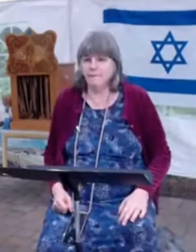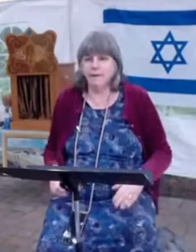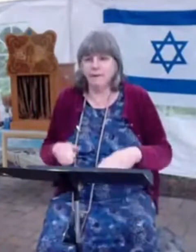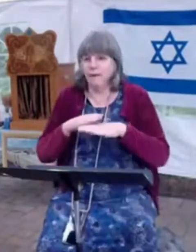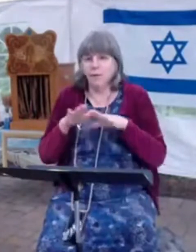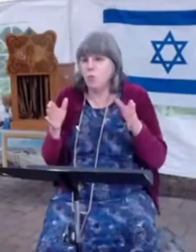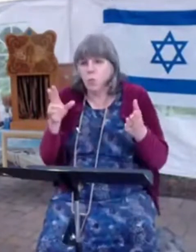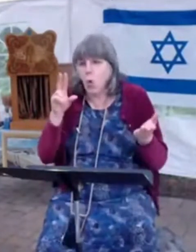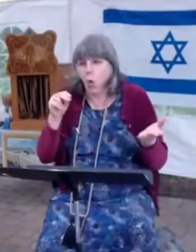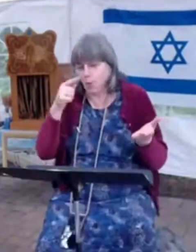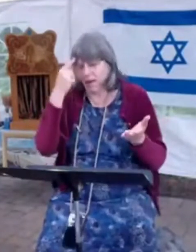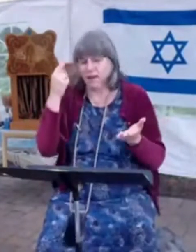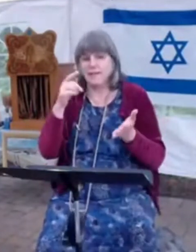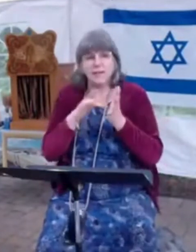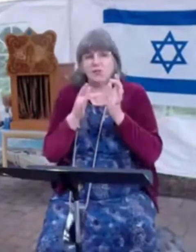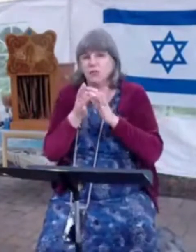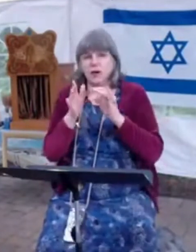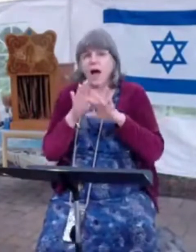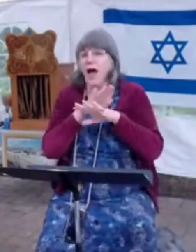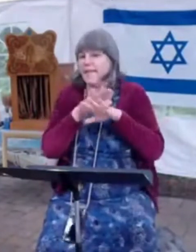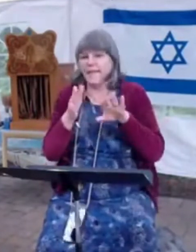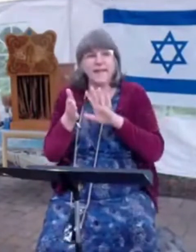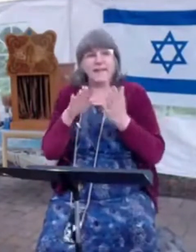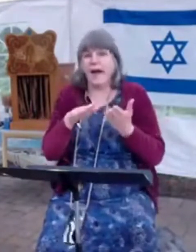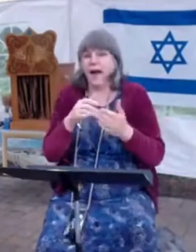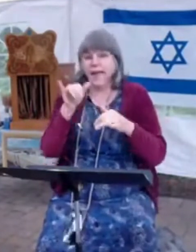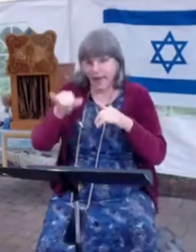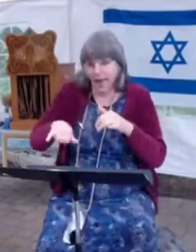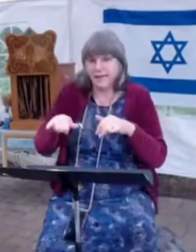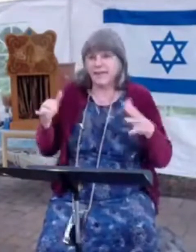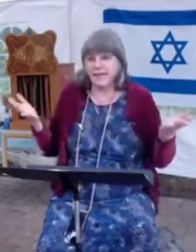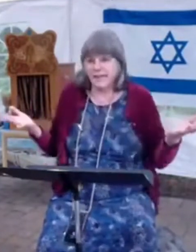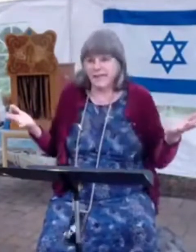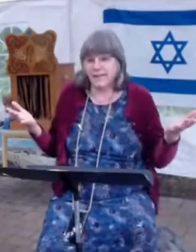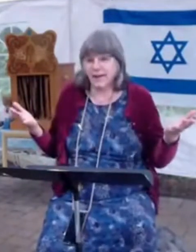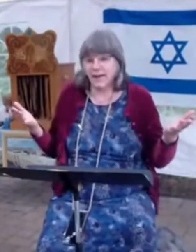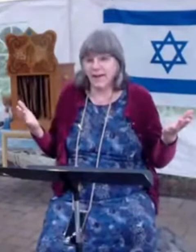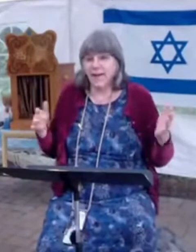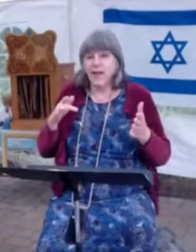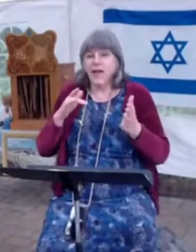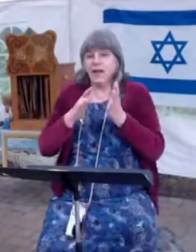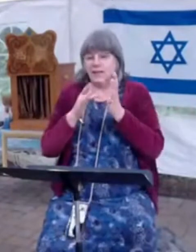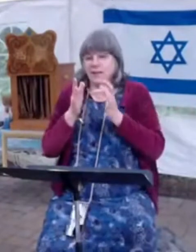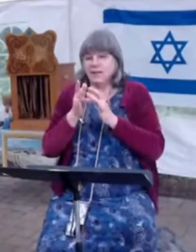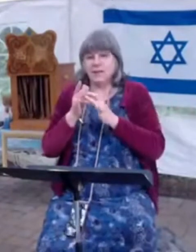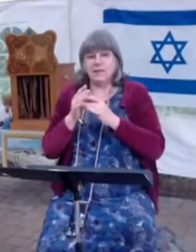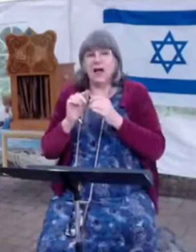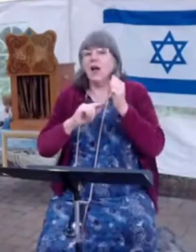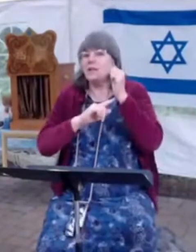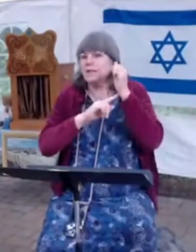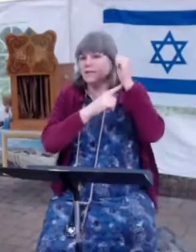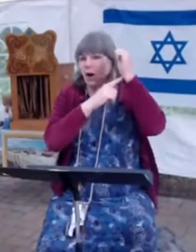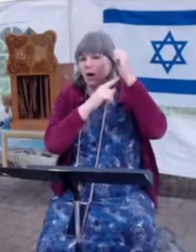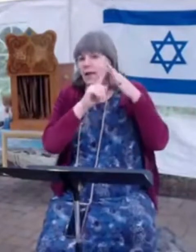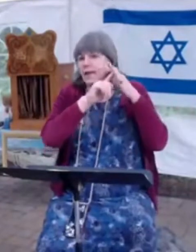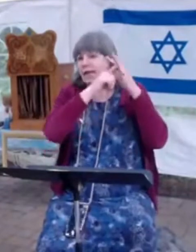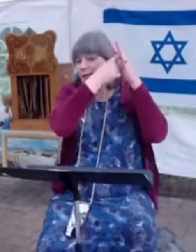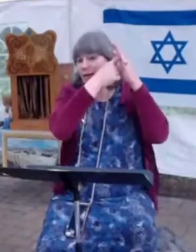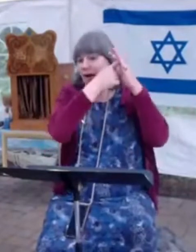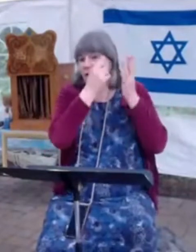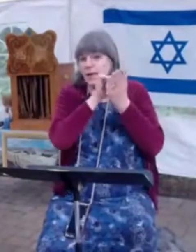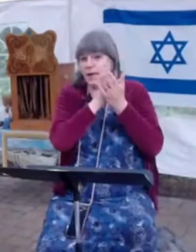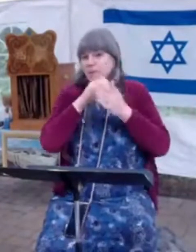believe the good news. And he didn't say more about the good news. He was talking to Jews. The Besorah, they knew what it